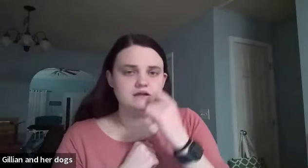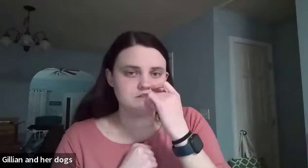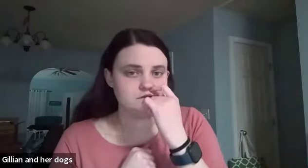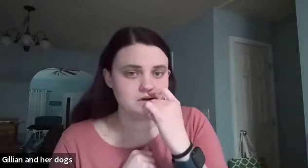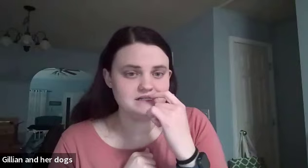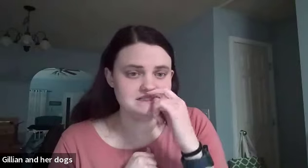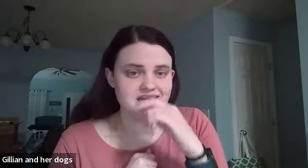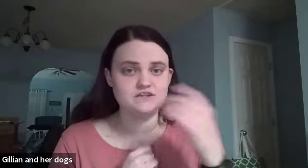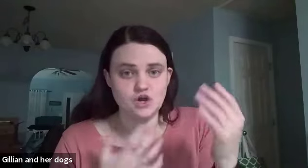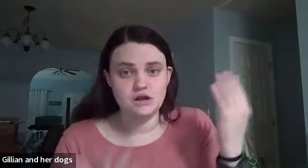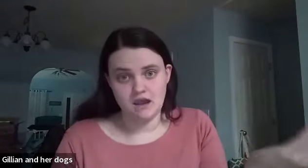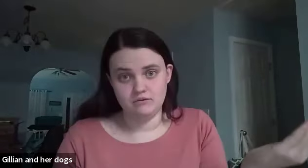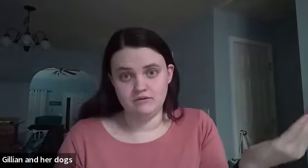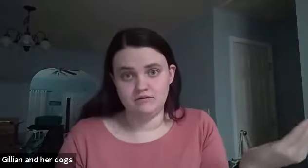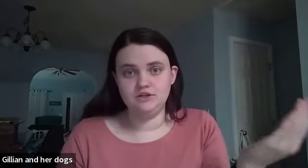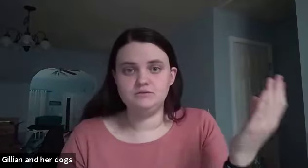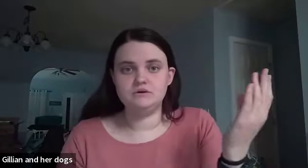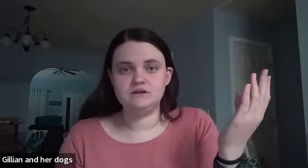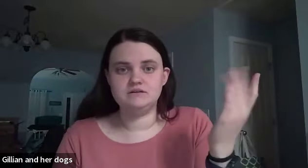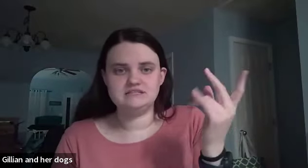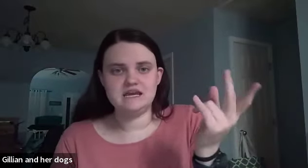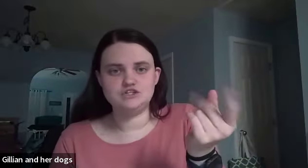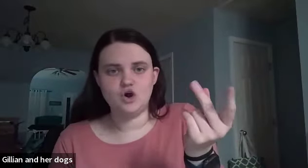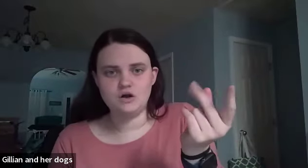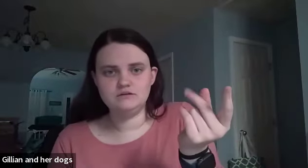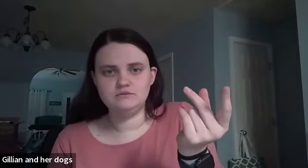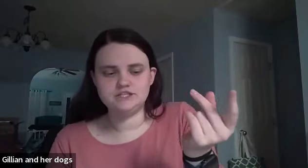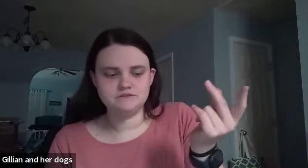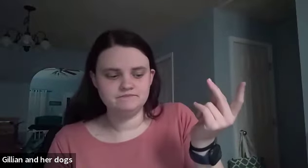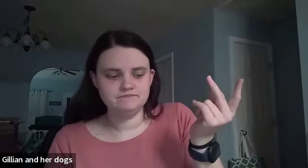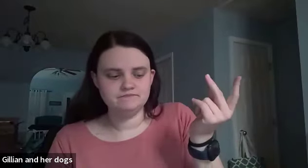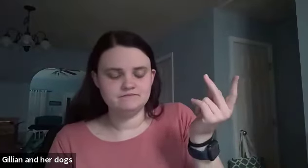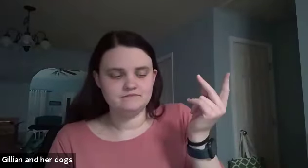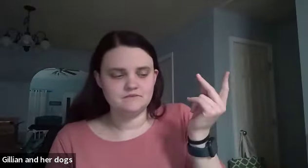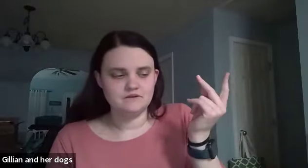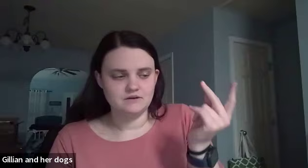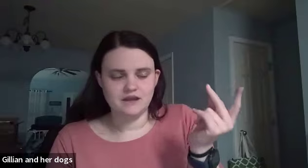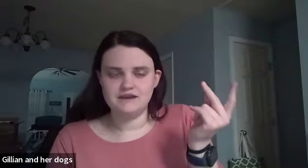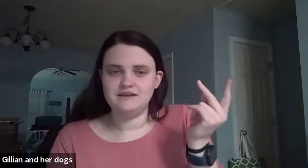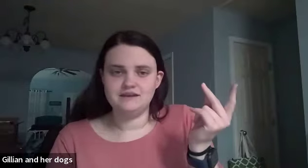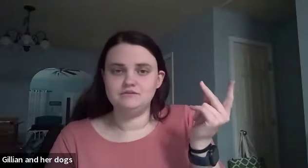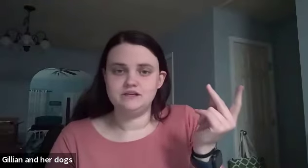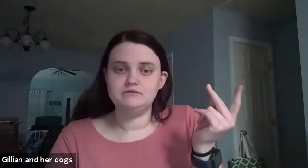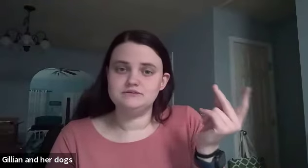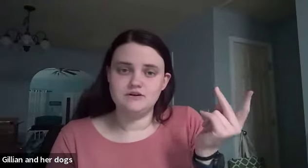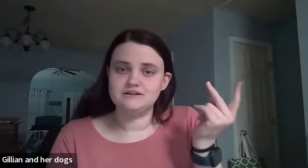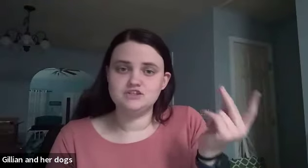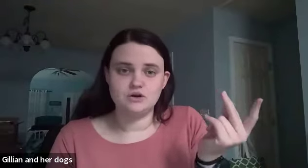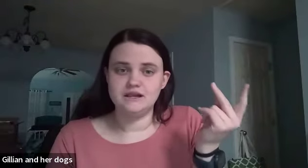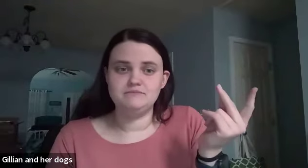So if you wanted to take the dog out, you would say dog, which okay, again, we don't know dog. Sorry,